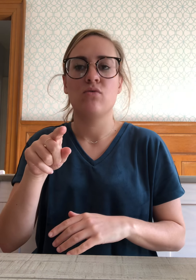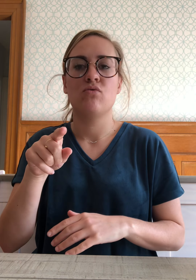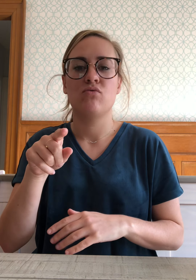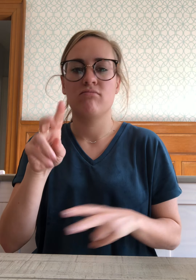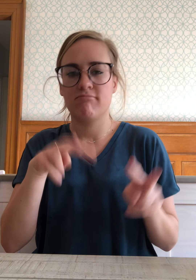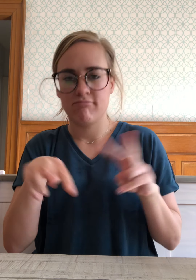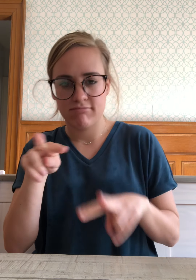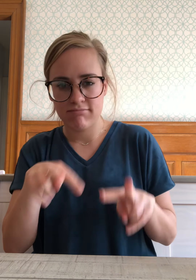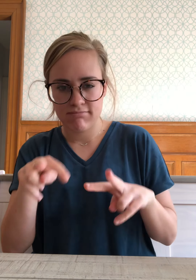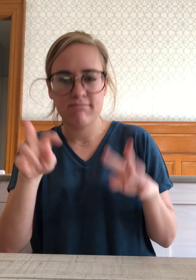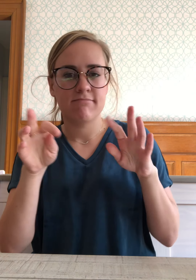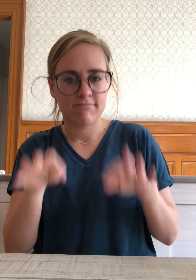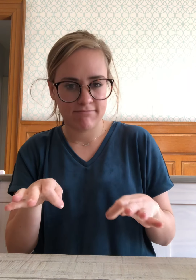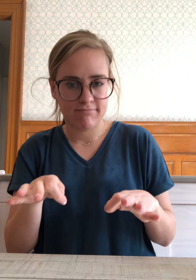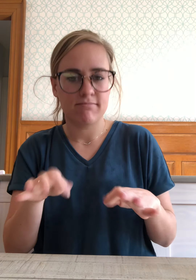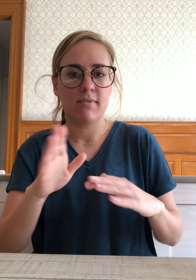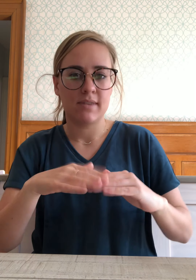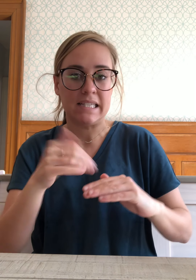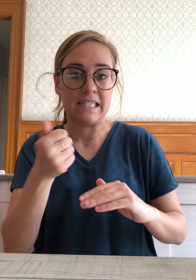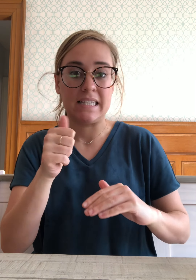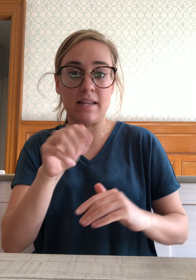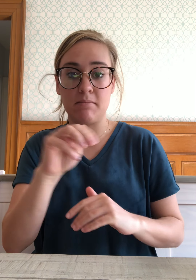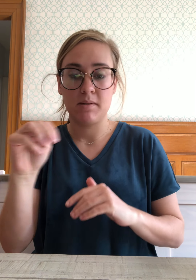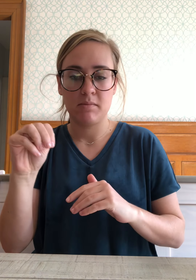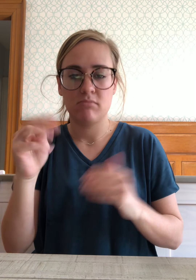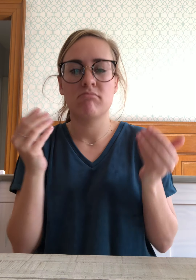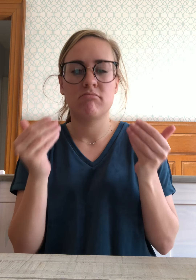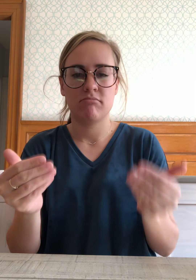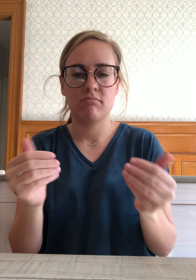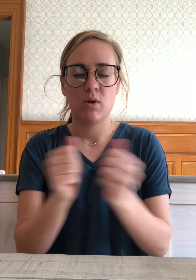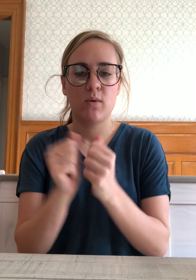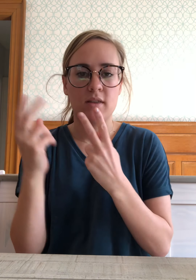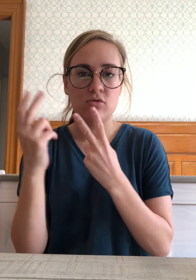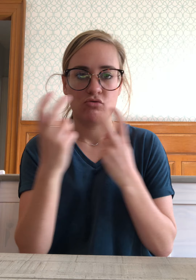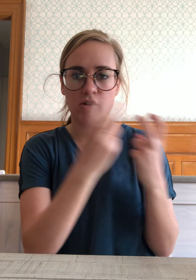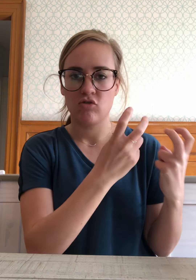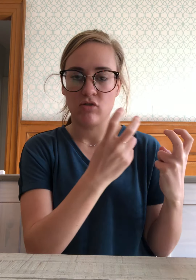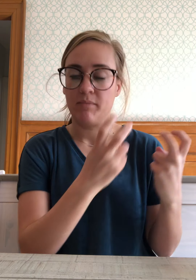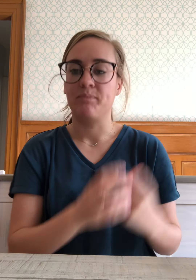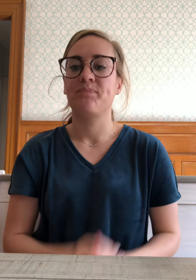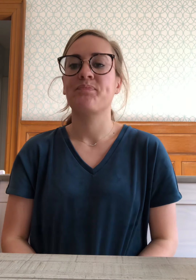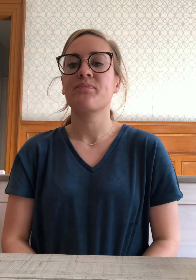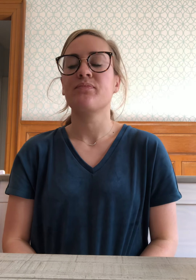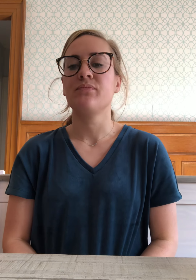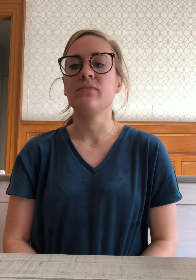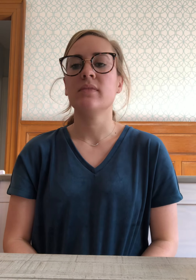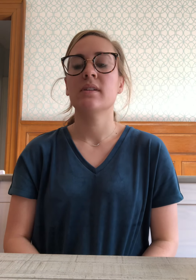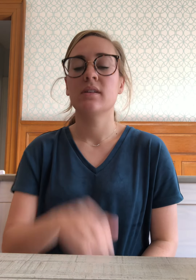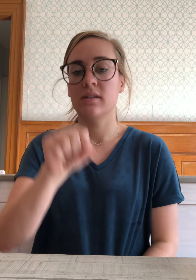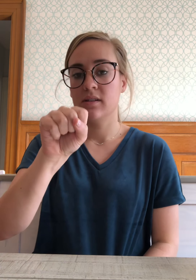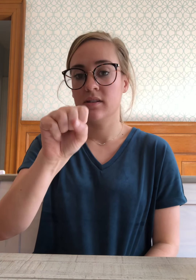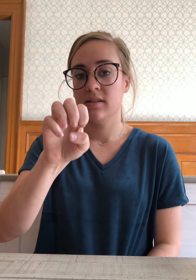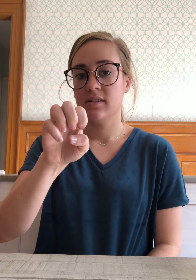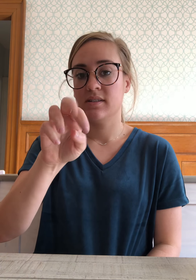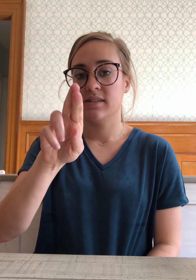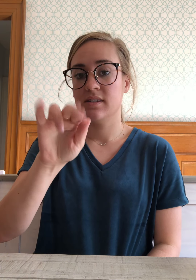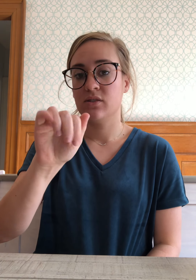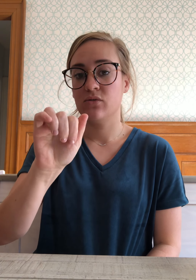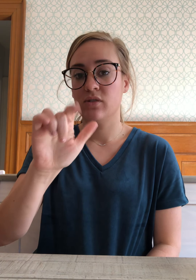the extraction procedure. Now, serial extraction isn't used all over